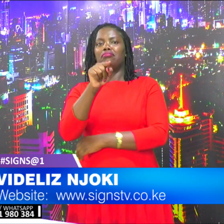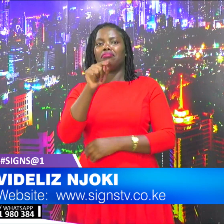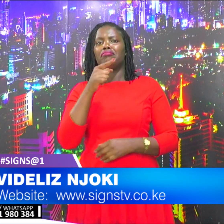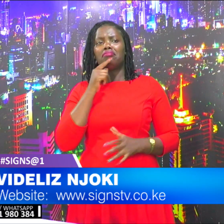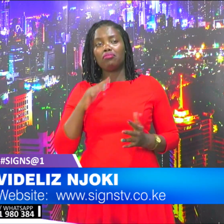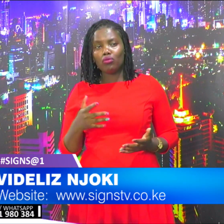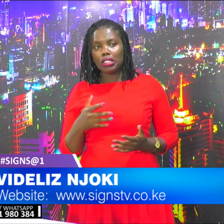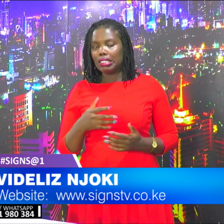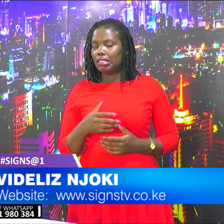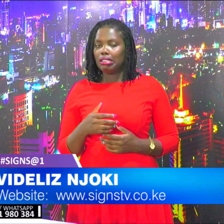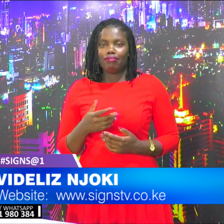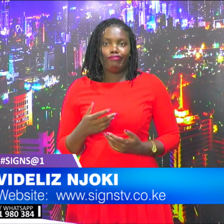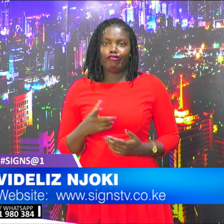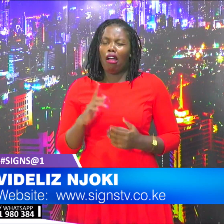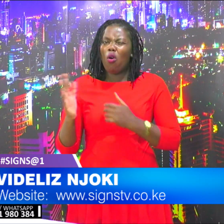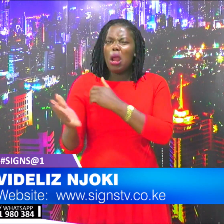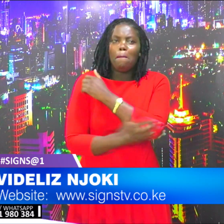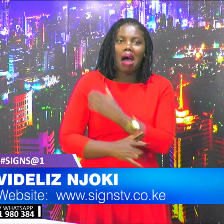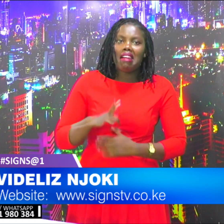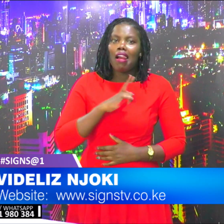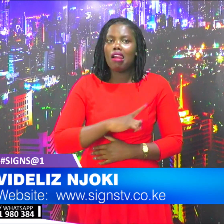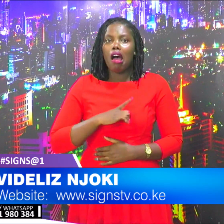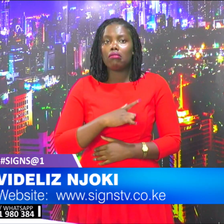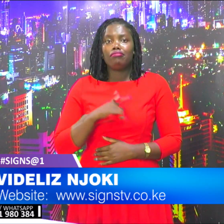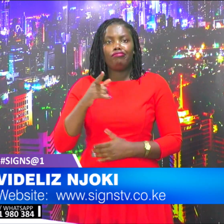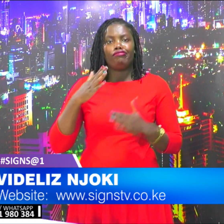it was unfortunate.